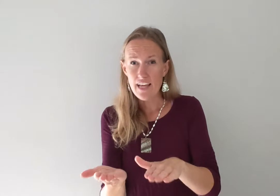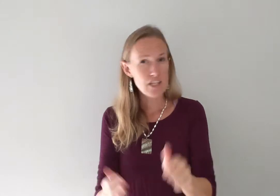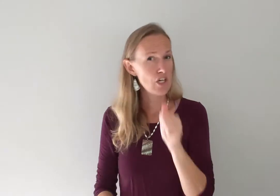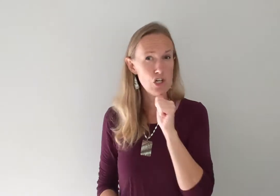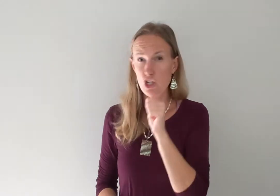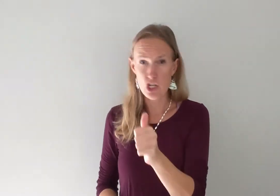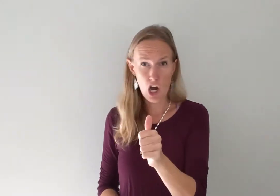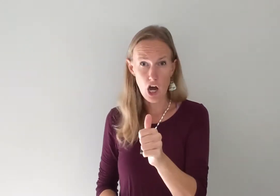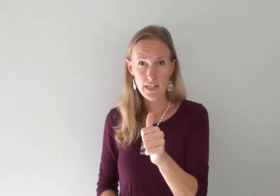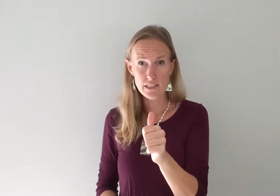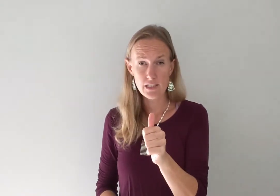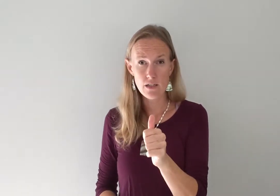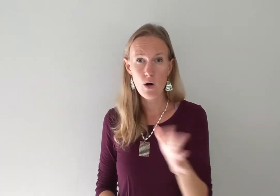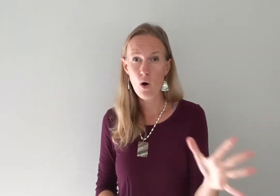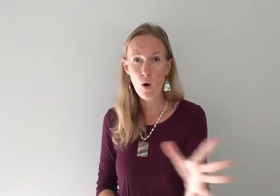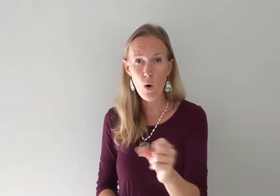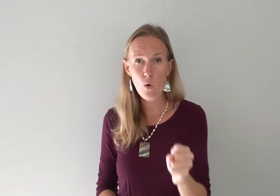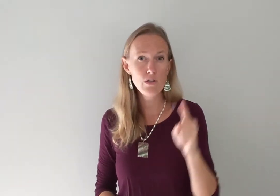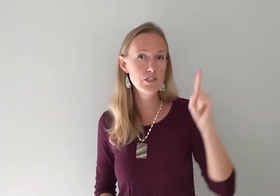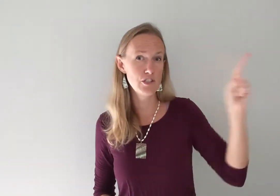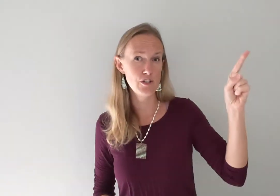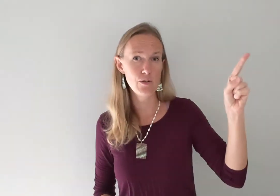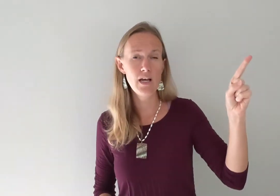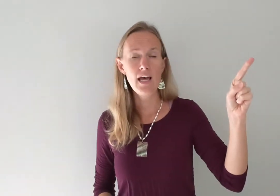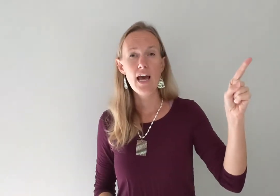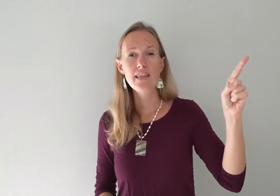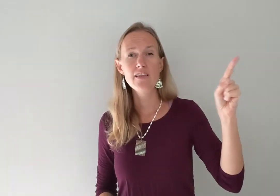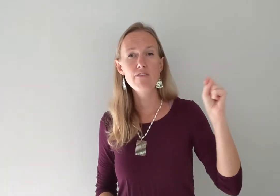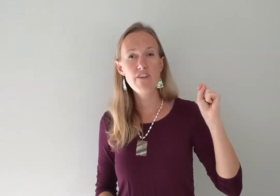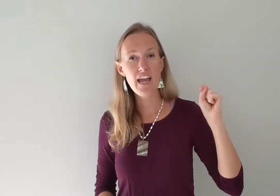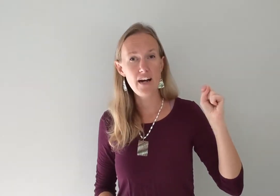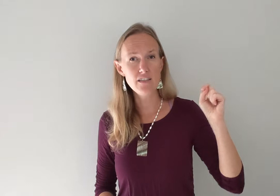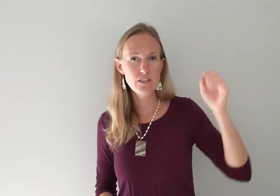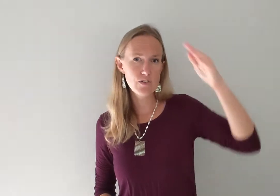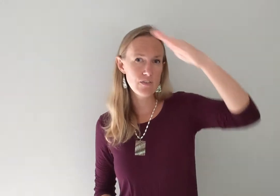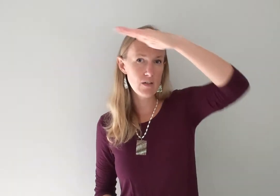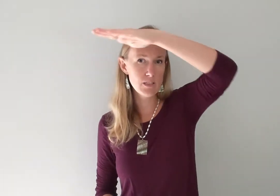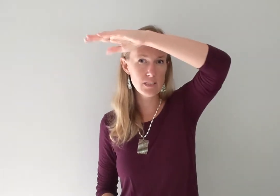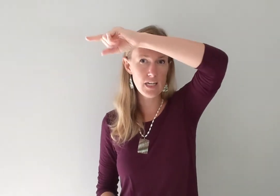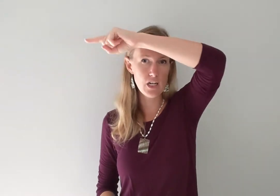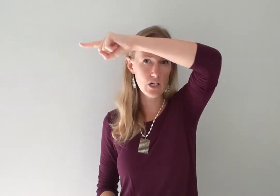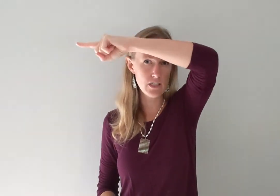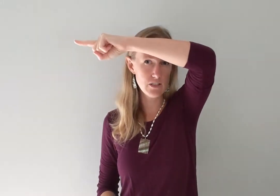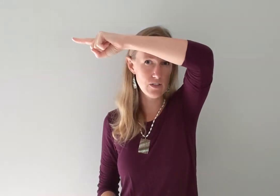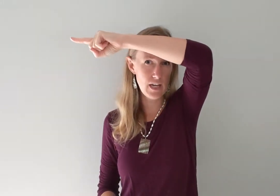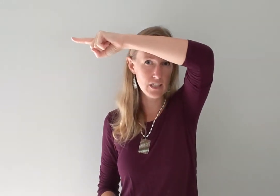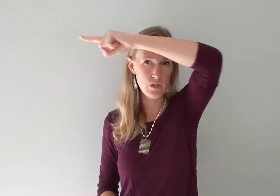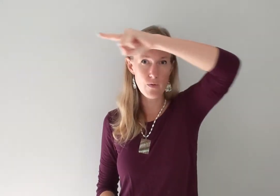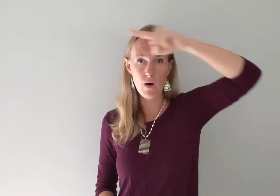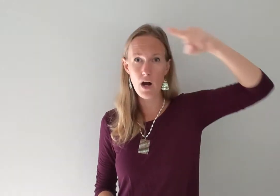Death could not hold you. And then the veil, so for veil we're signing curtains, so you kind of show the rod